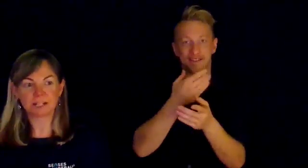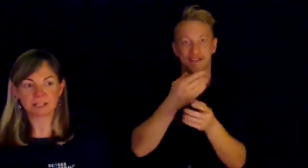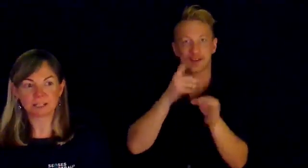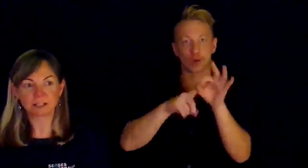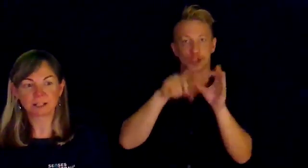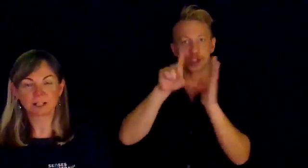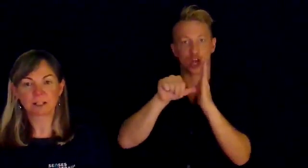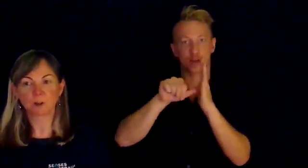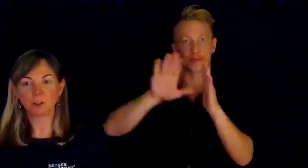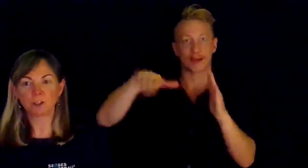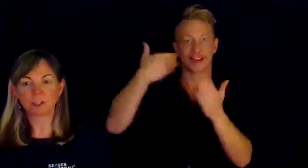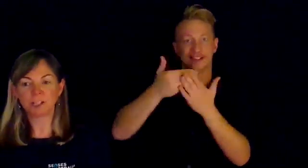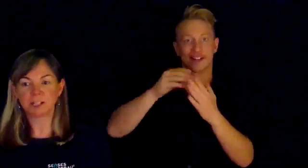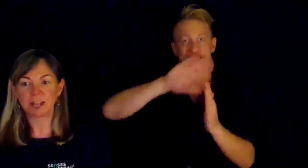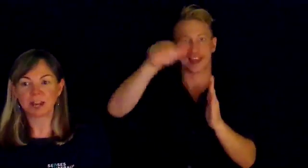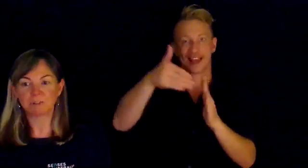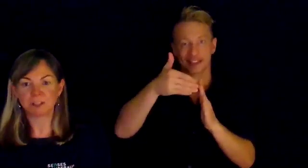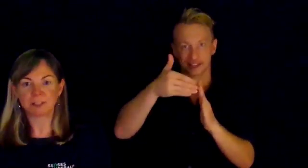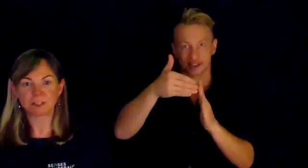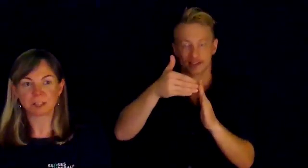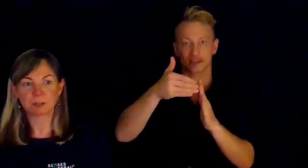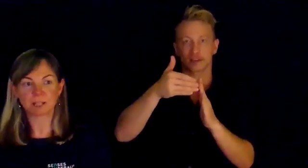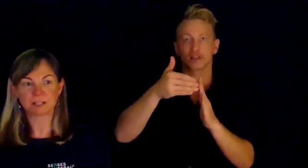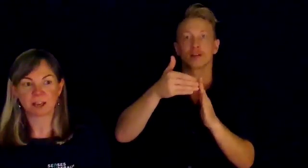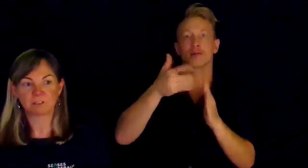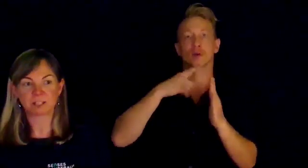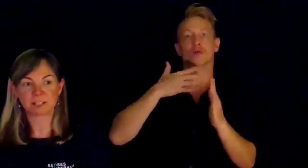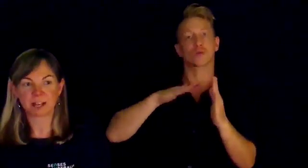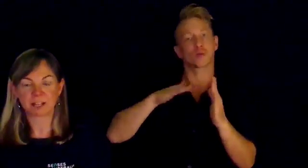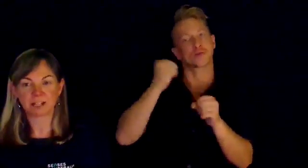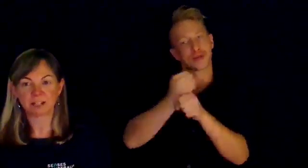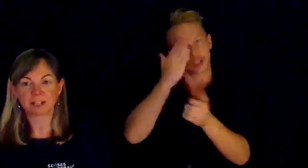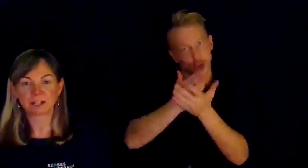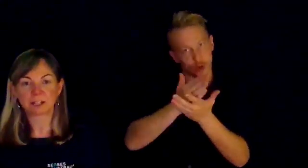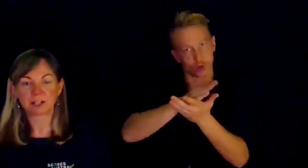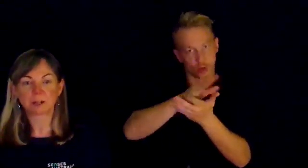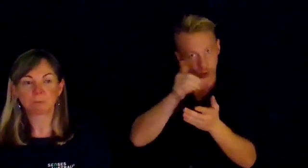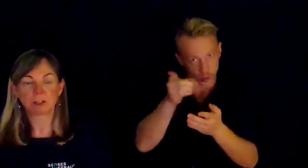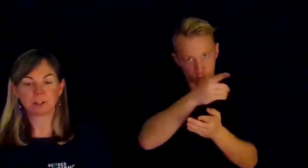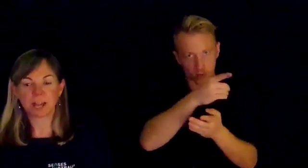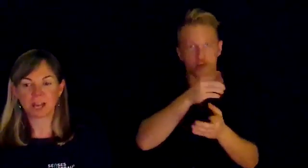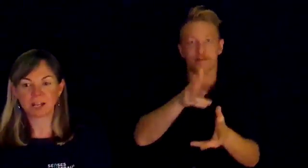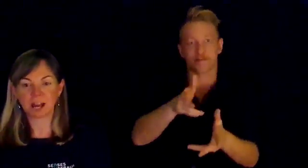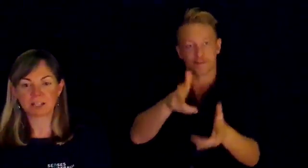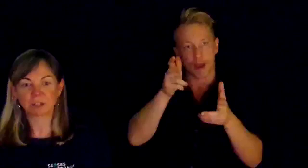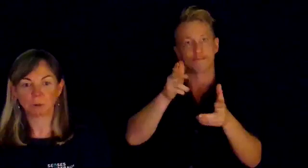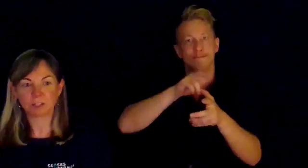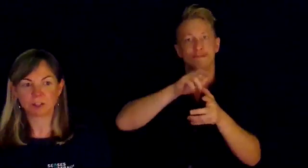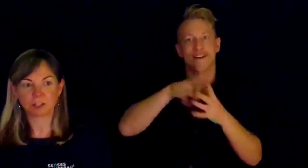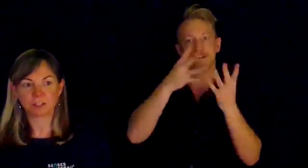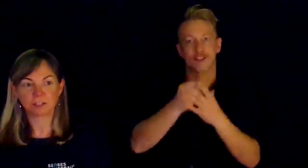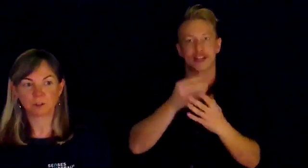the end so that you can hear everything the speakers have to say, but you can